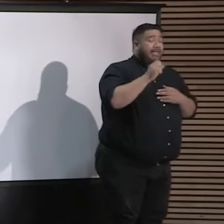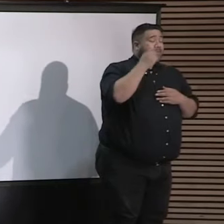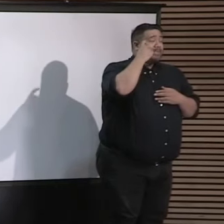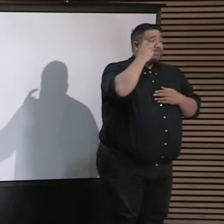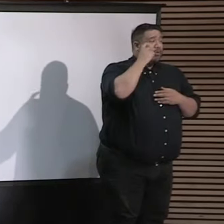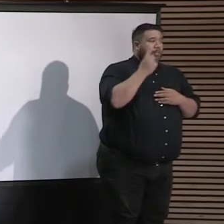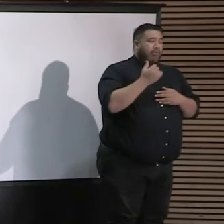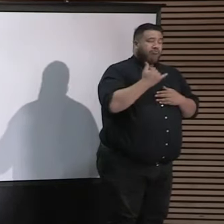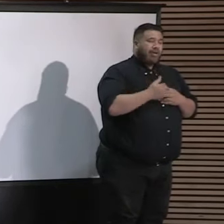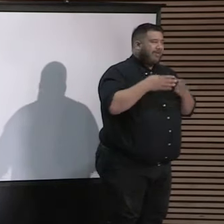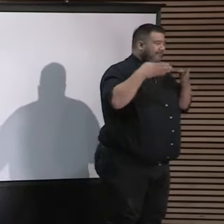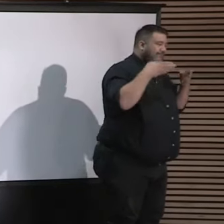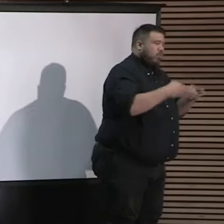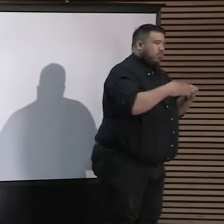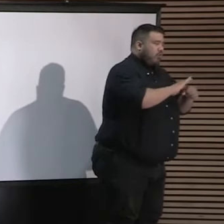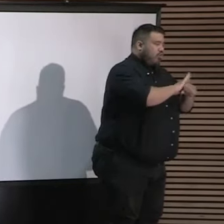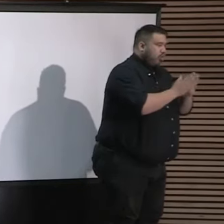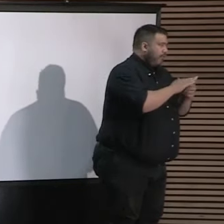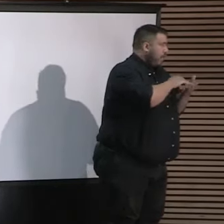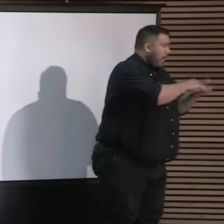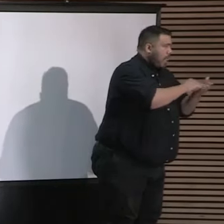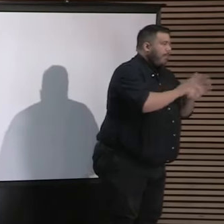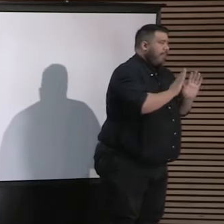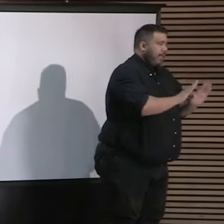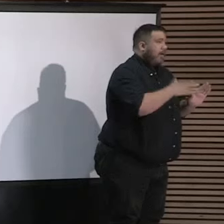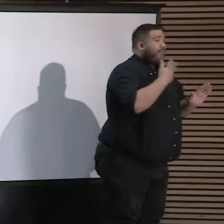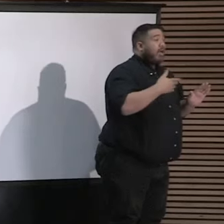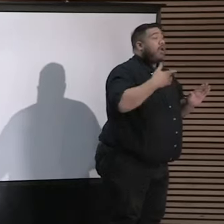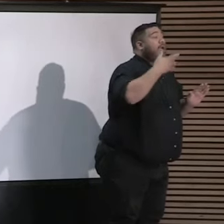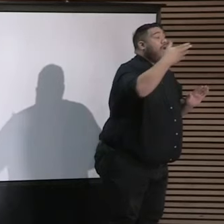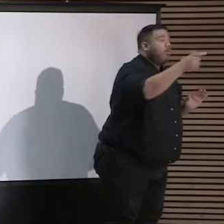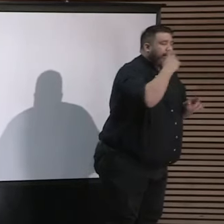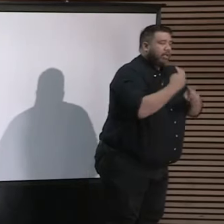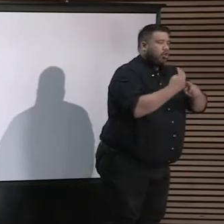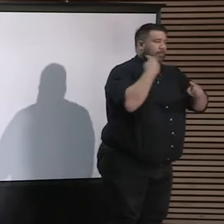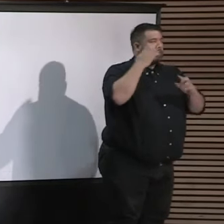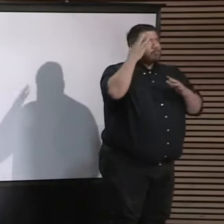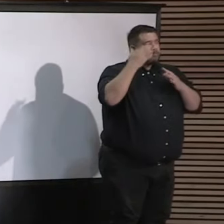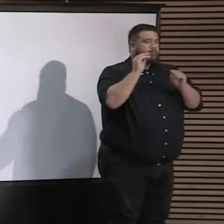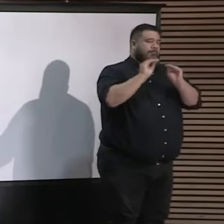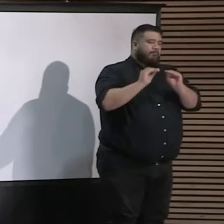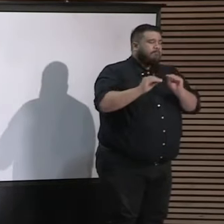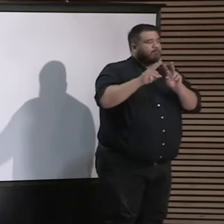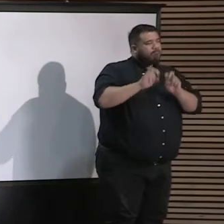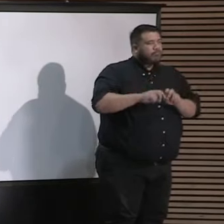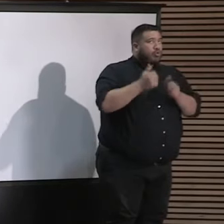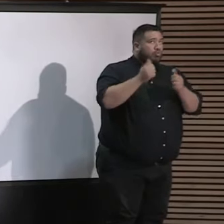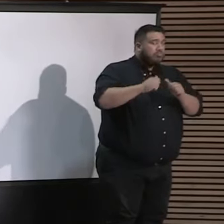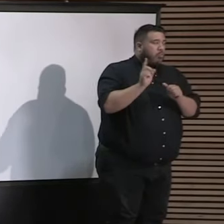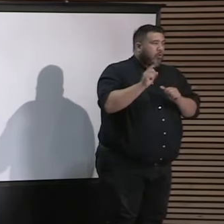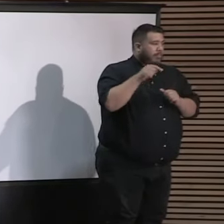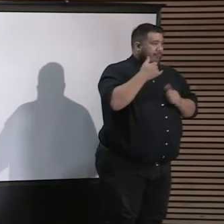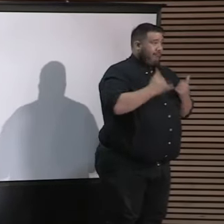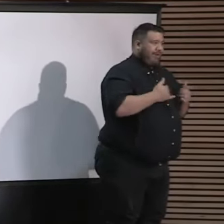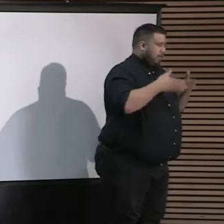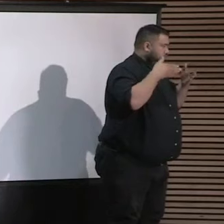off the response to do too much reflective thinking, when actually we need all eyes focused forward on making sure that we're dealing